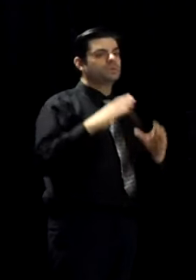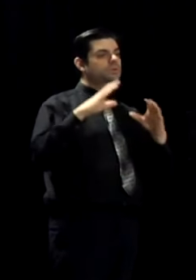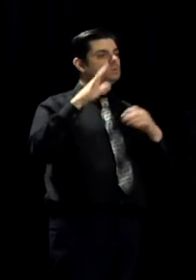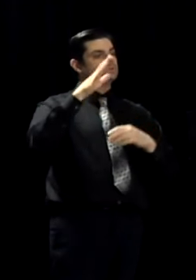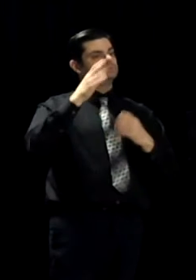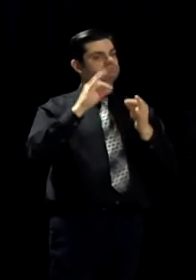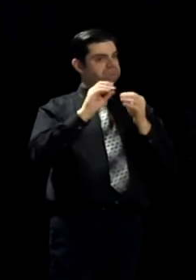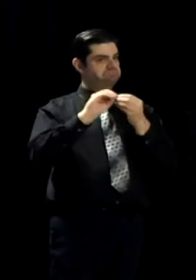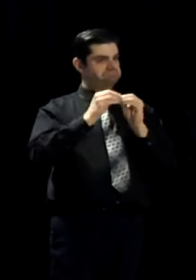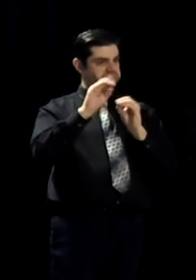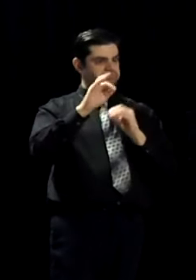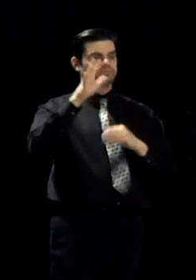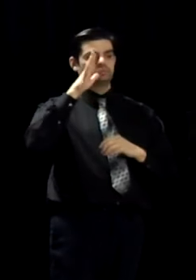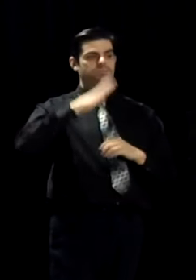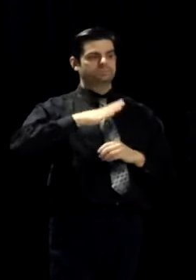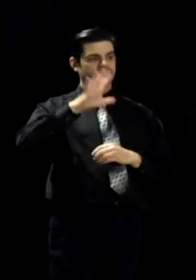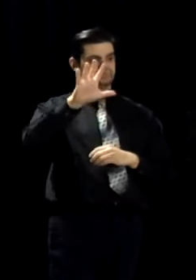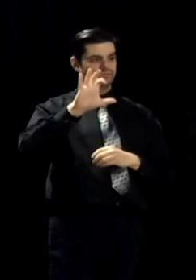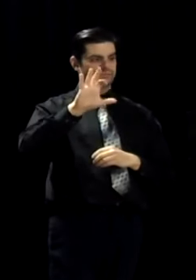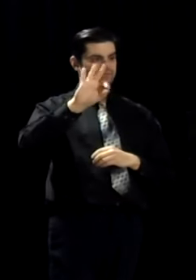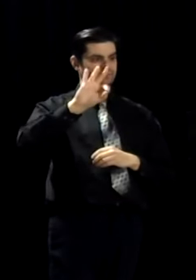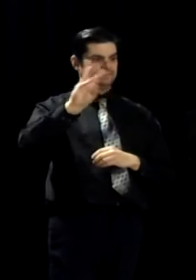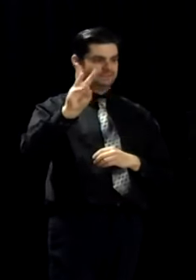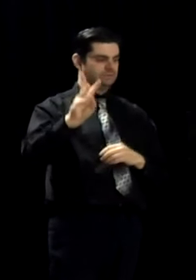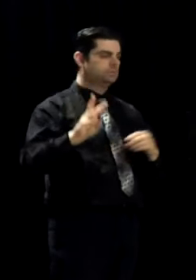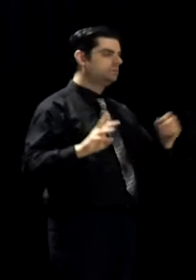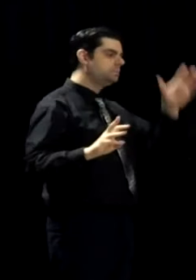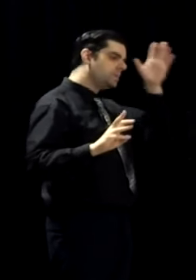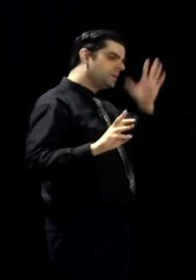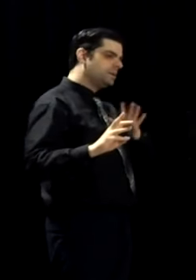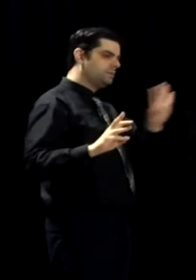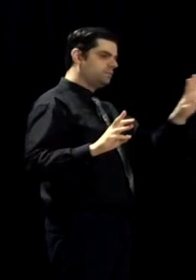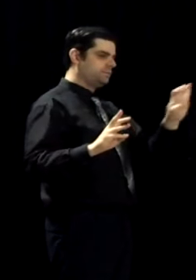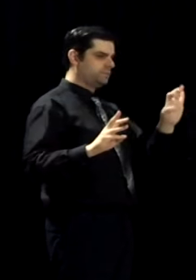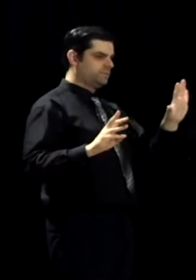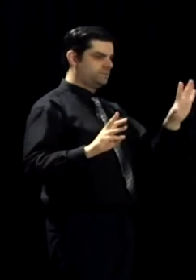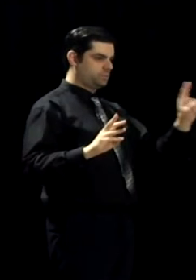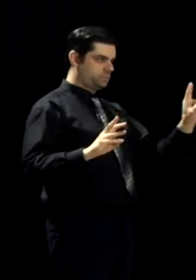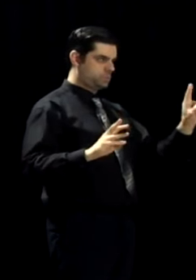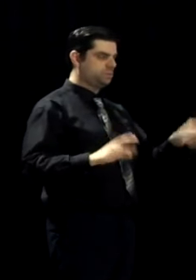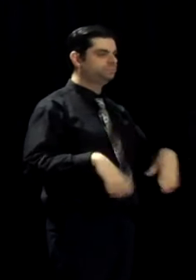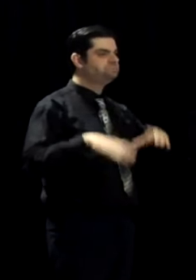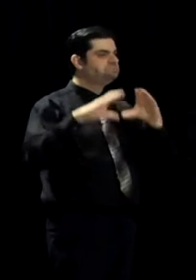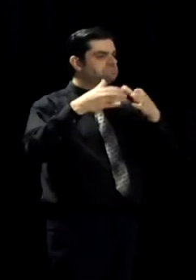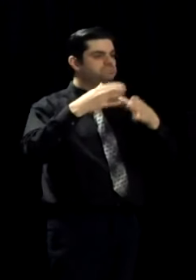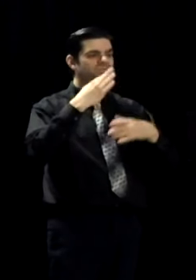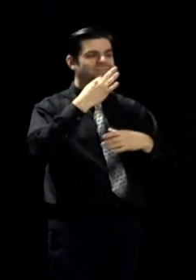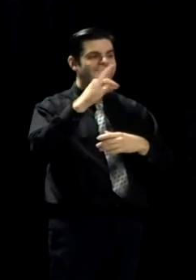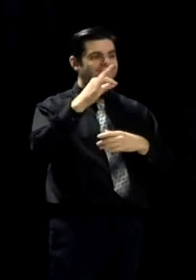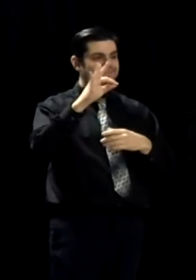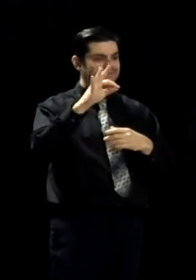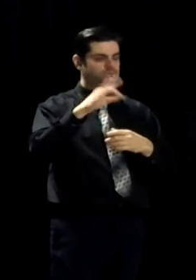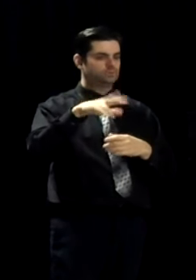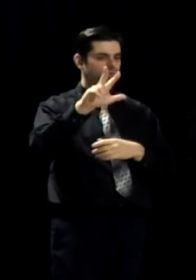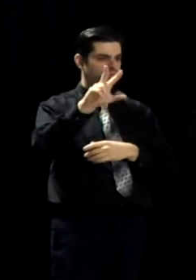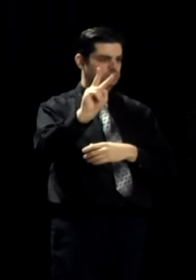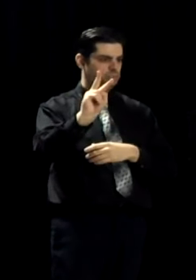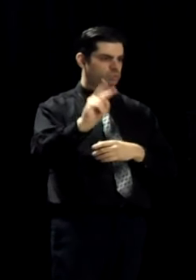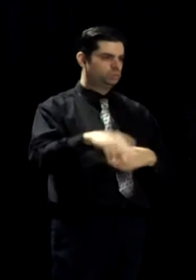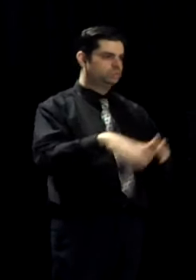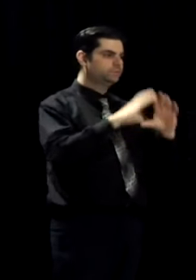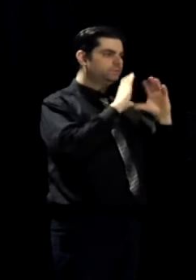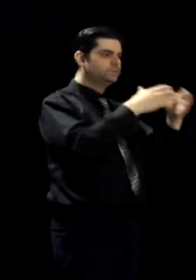their 20s, 133 in their 30s, 139 in their 40s, 172 in their